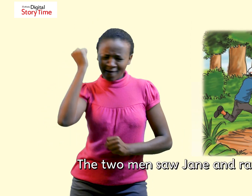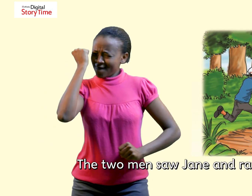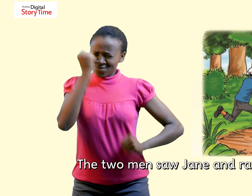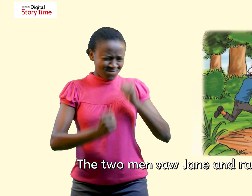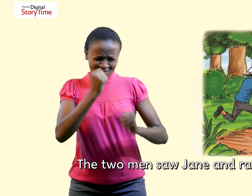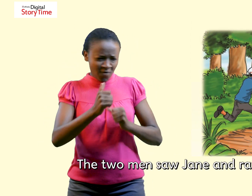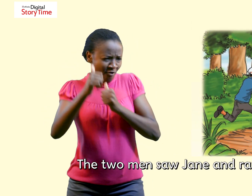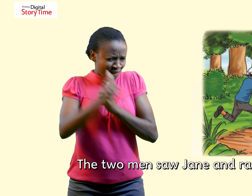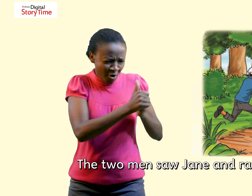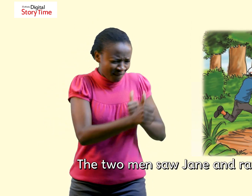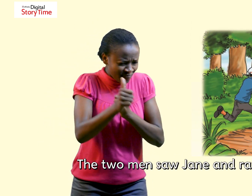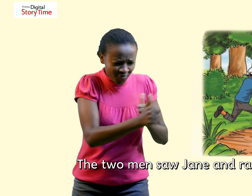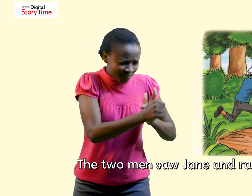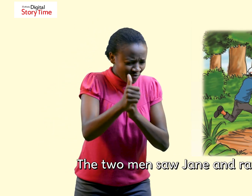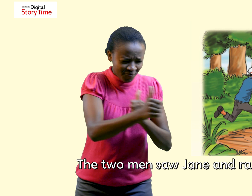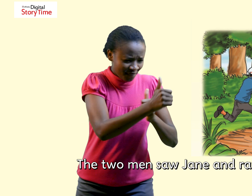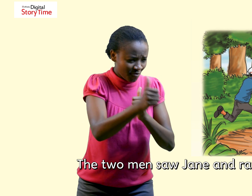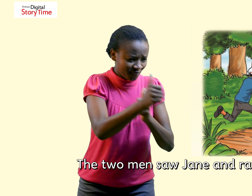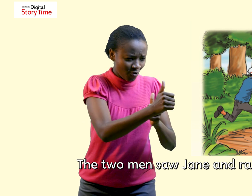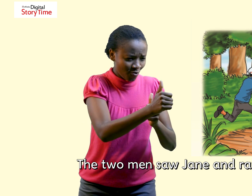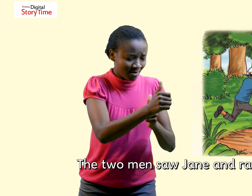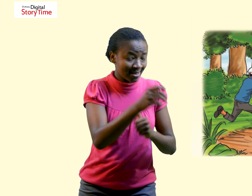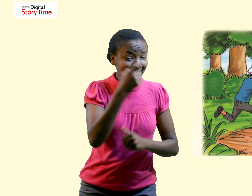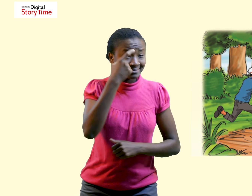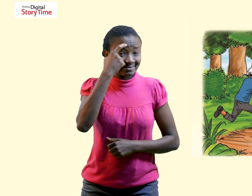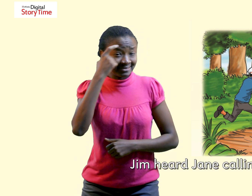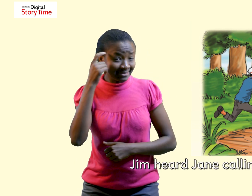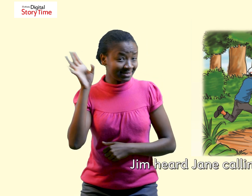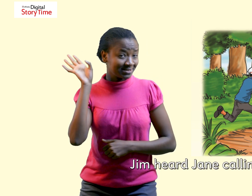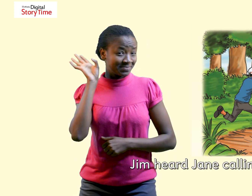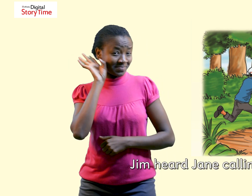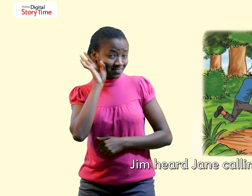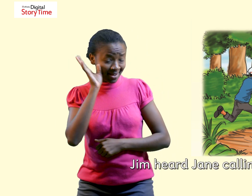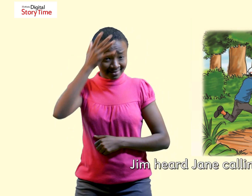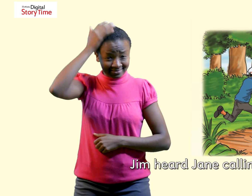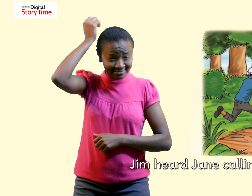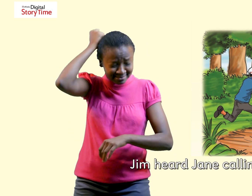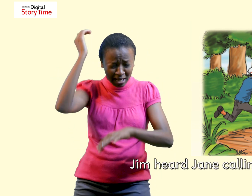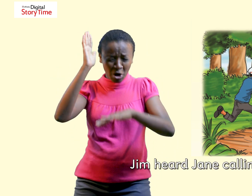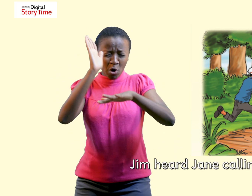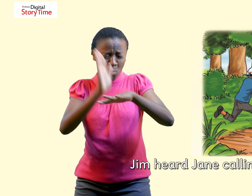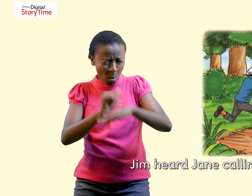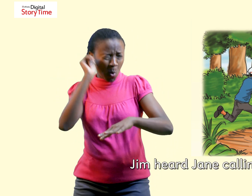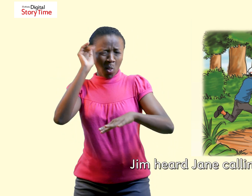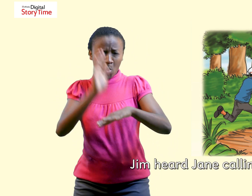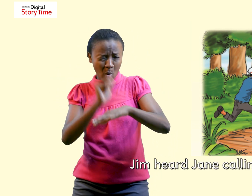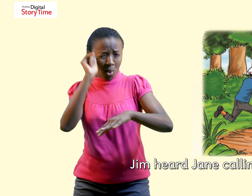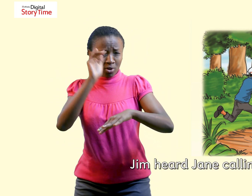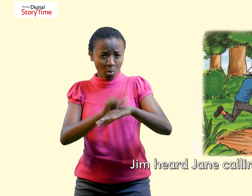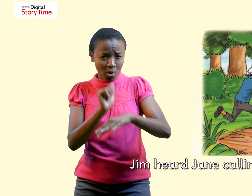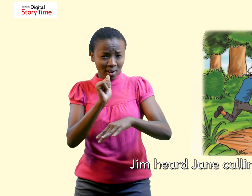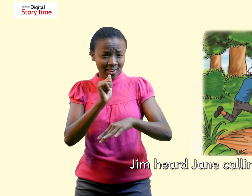The two men saw Jen and ran after her. Jim heard Jen calling.